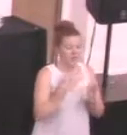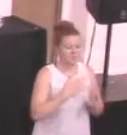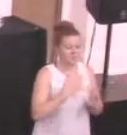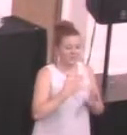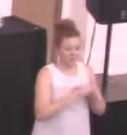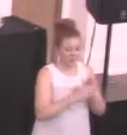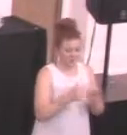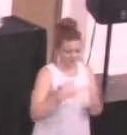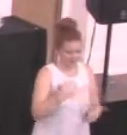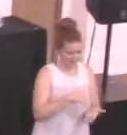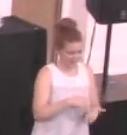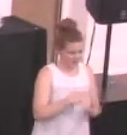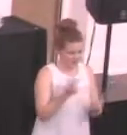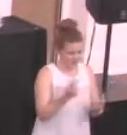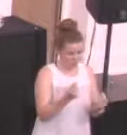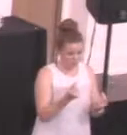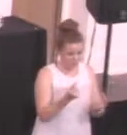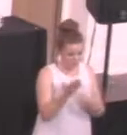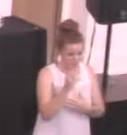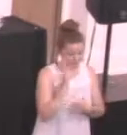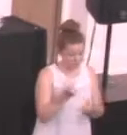please forgive me again? Do you know what he'll do?